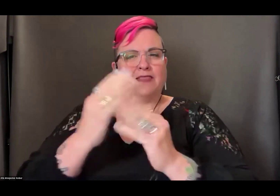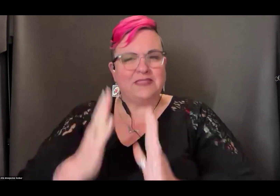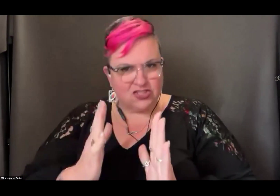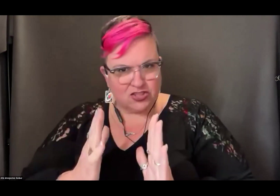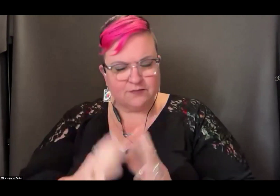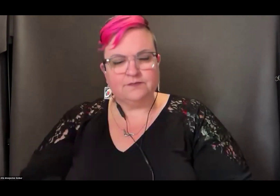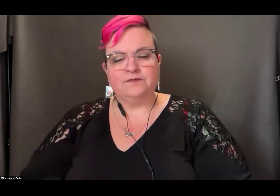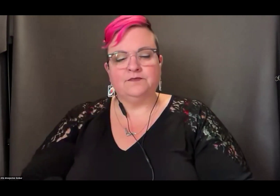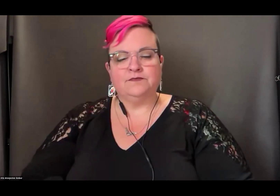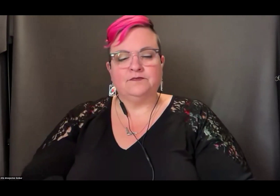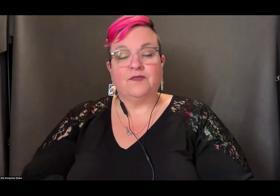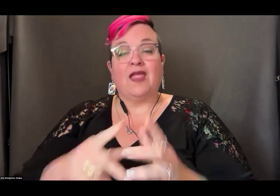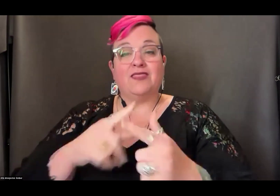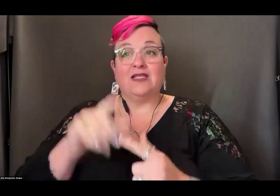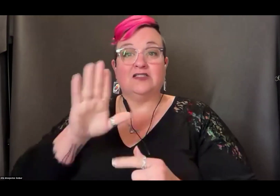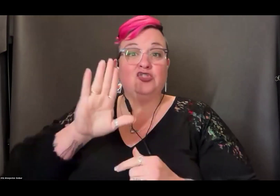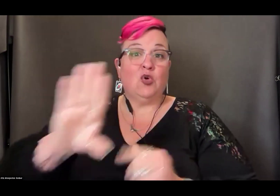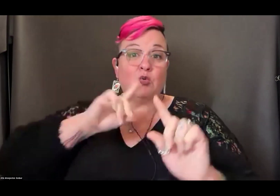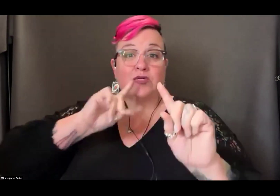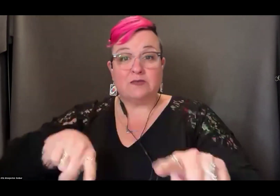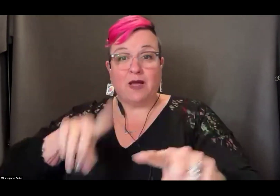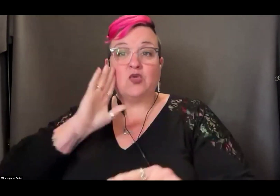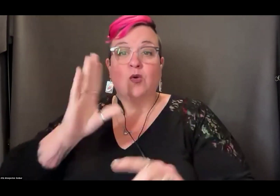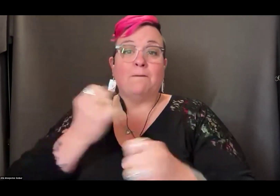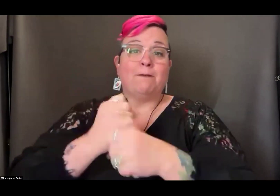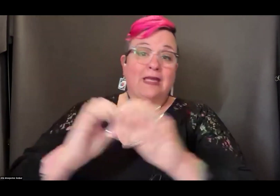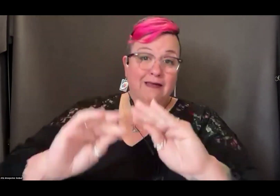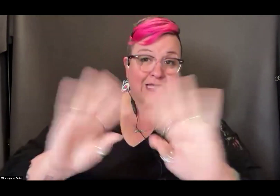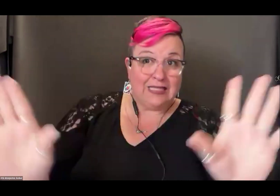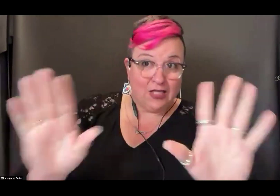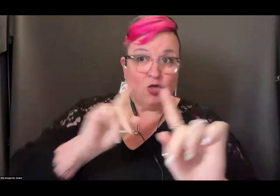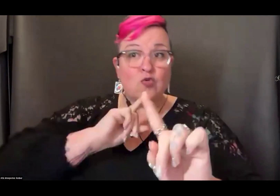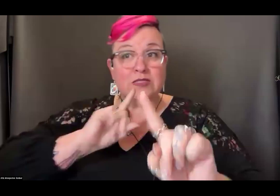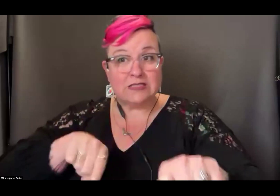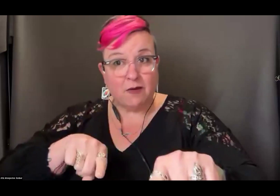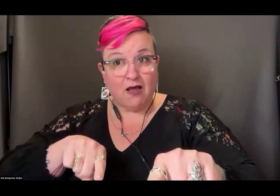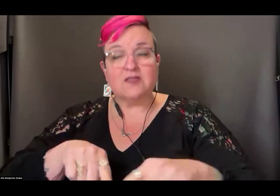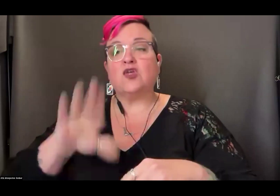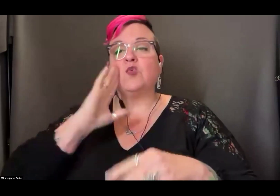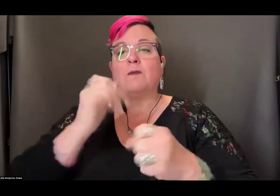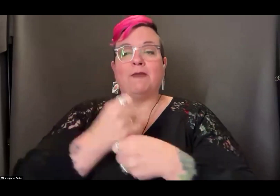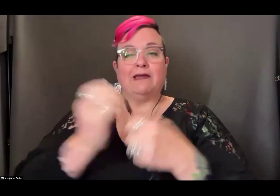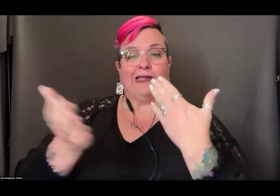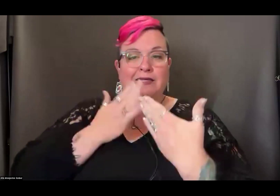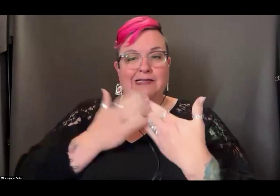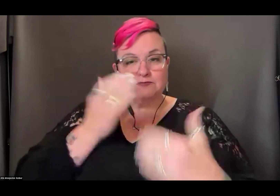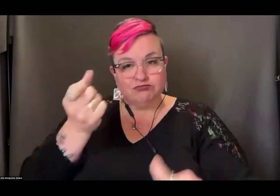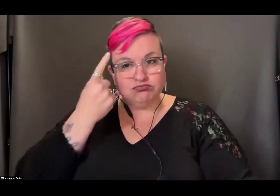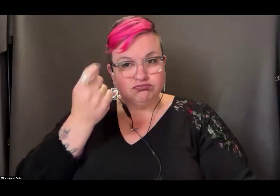you want to say your response, you will make it clear, you will make it easy to